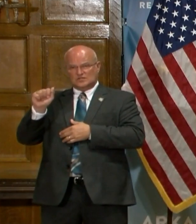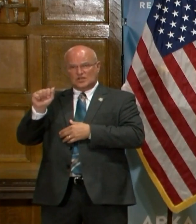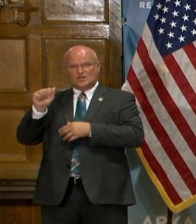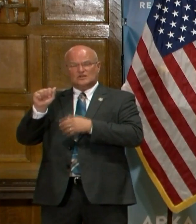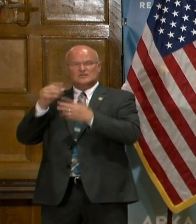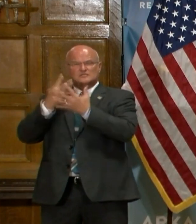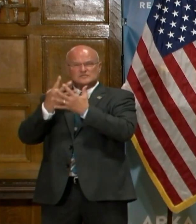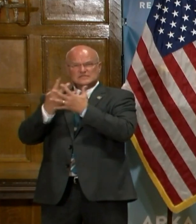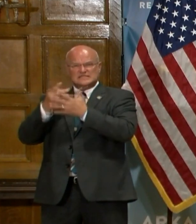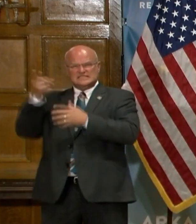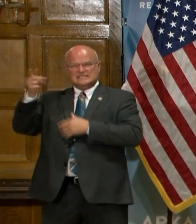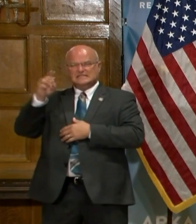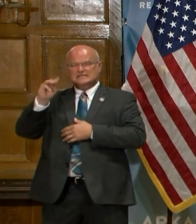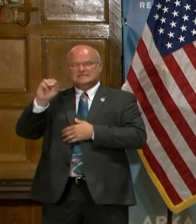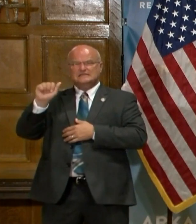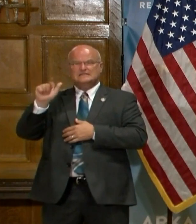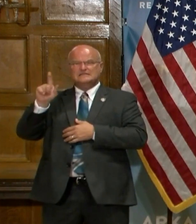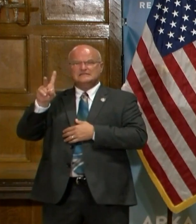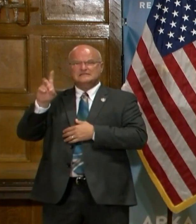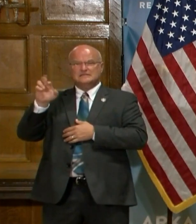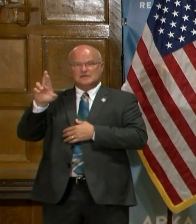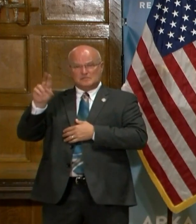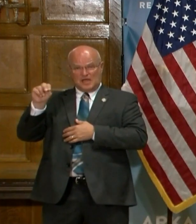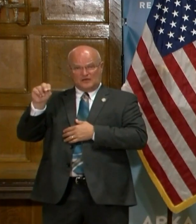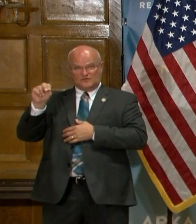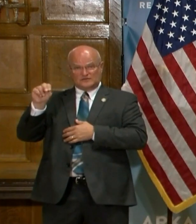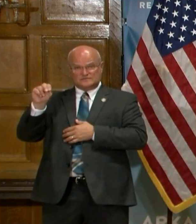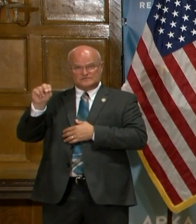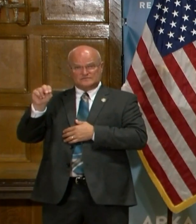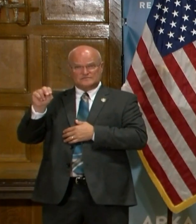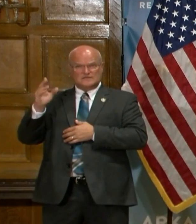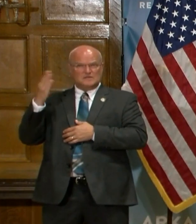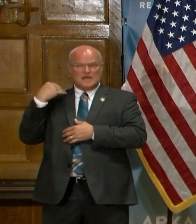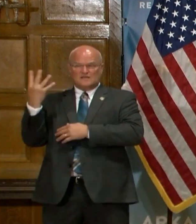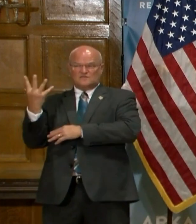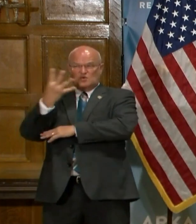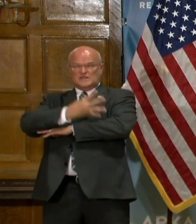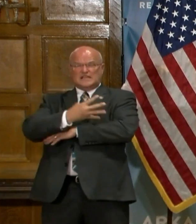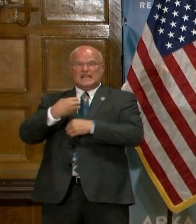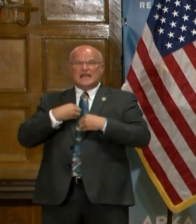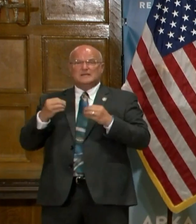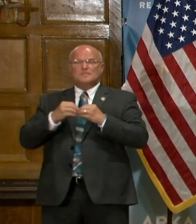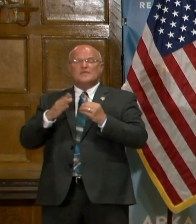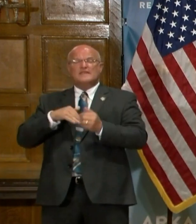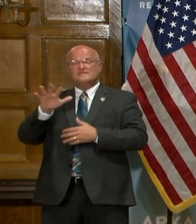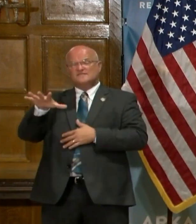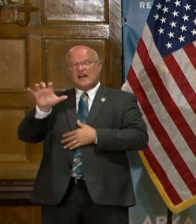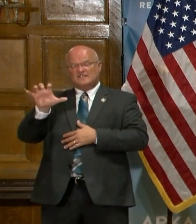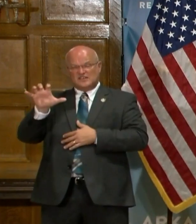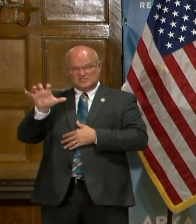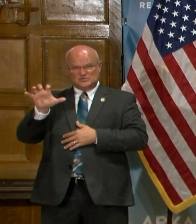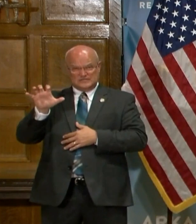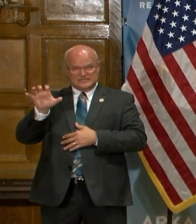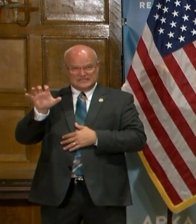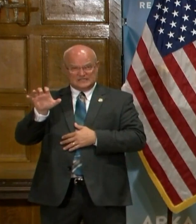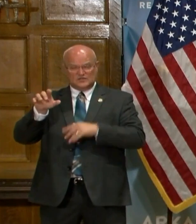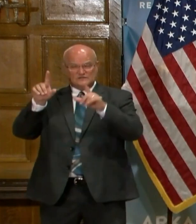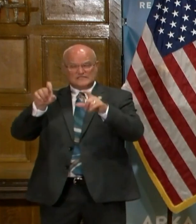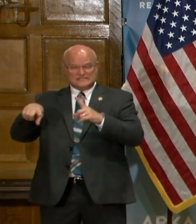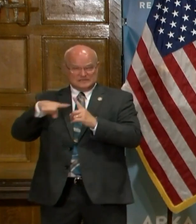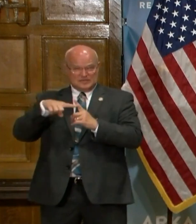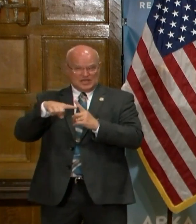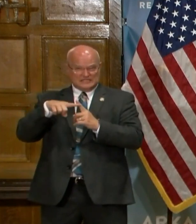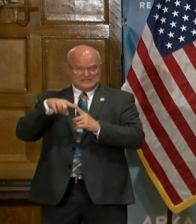Malvern. And over the last 4 days, we've actually had over 500 who have